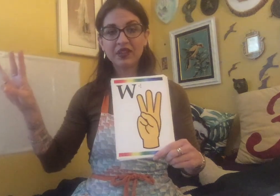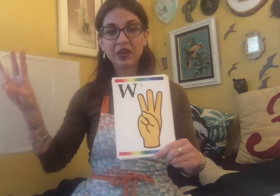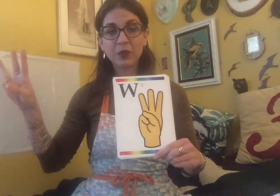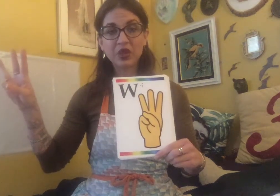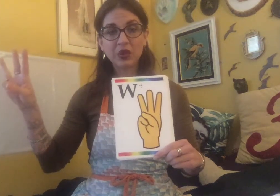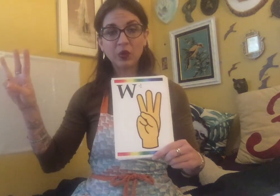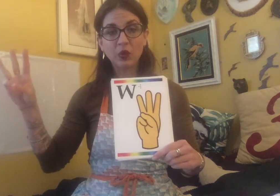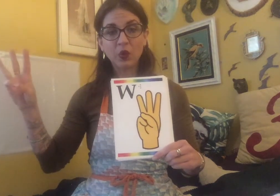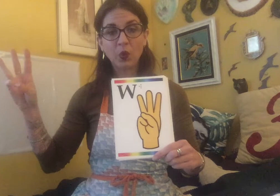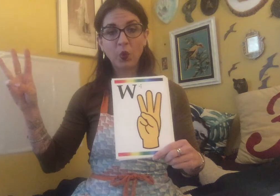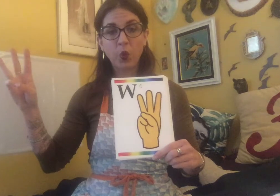W, W,